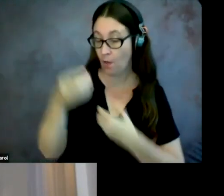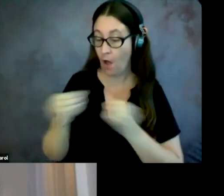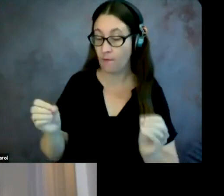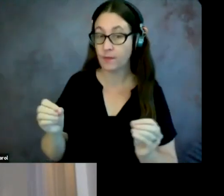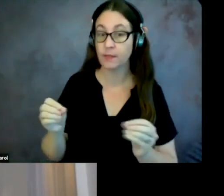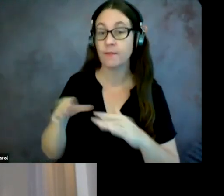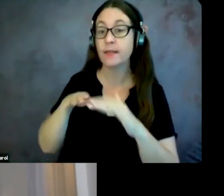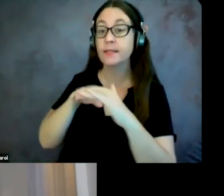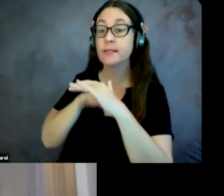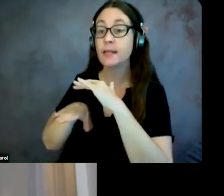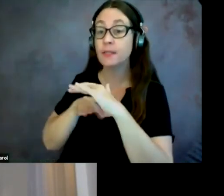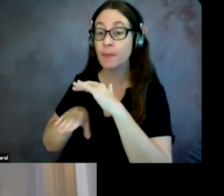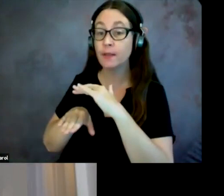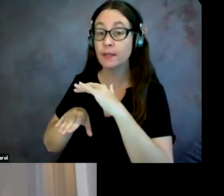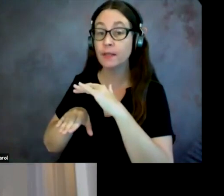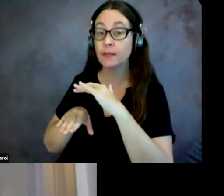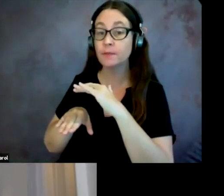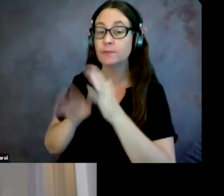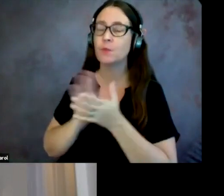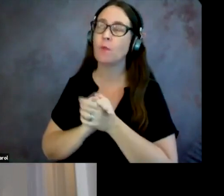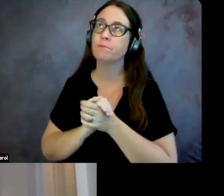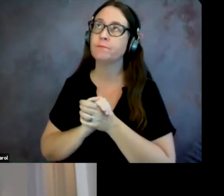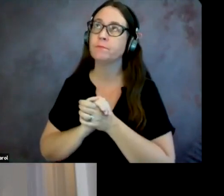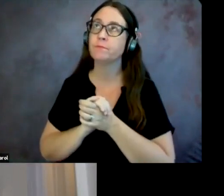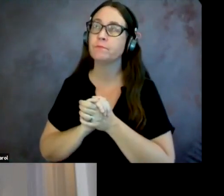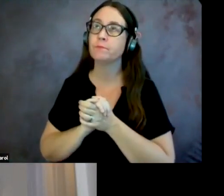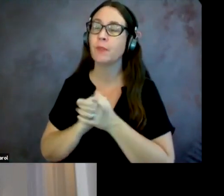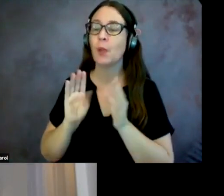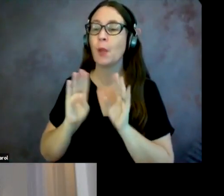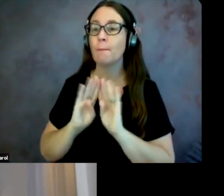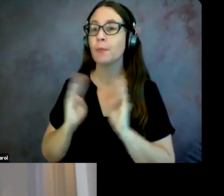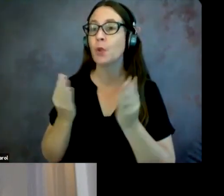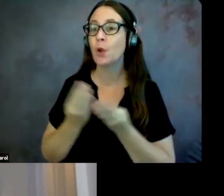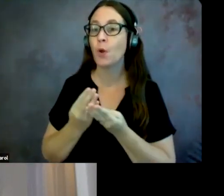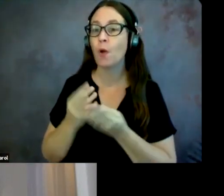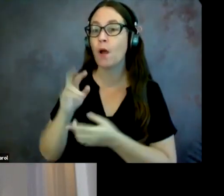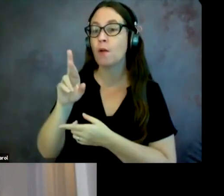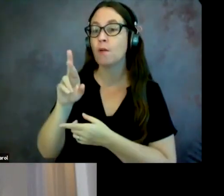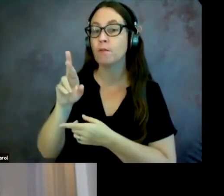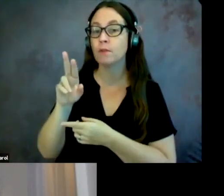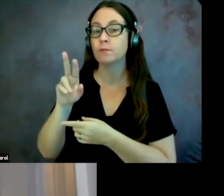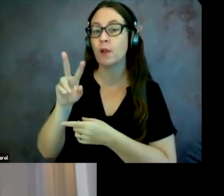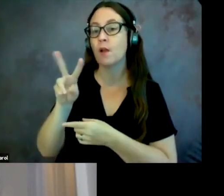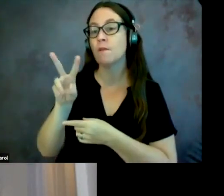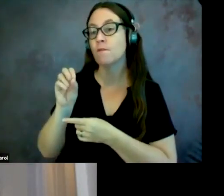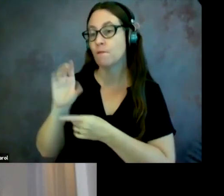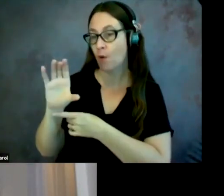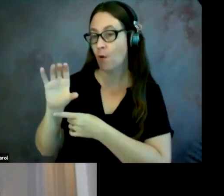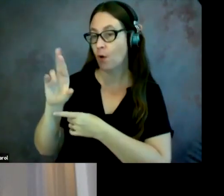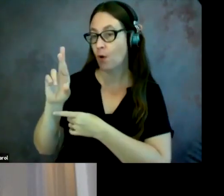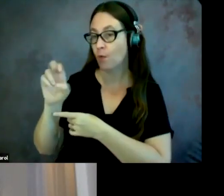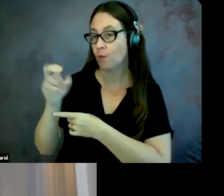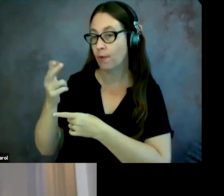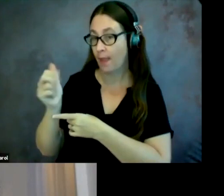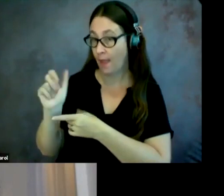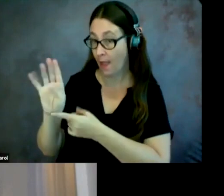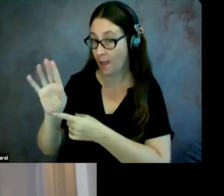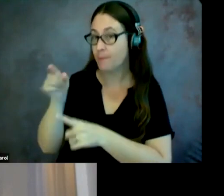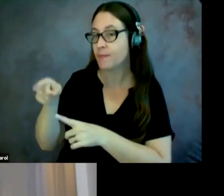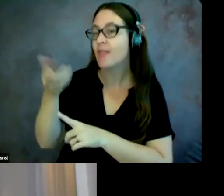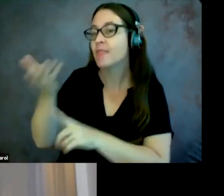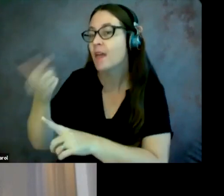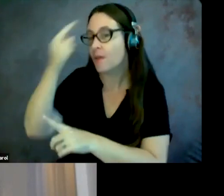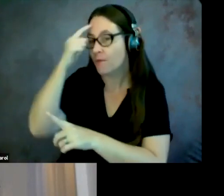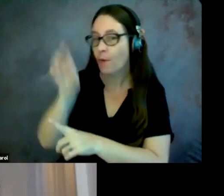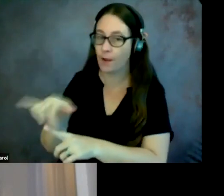and the Bureau of Vocational Rehabilitation, and they're there for that reason. They